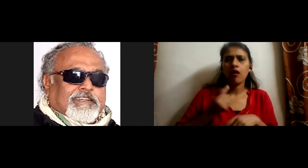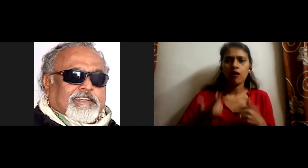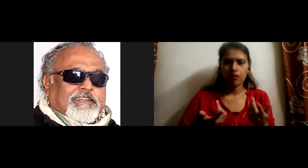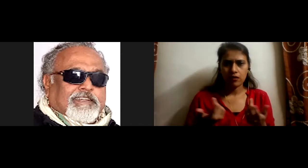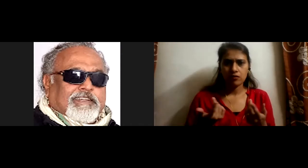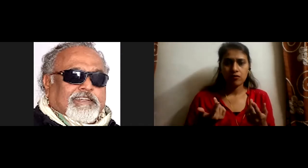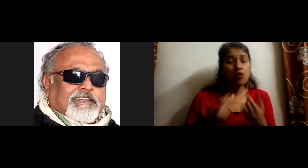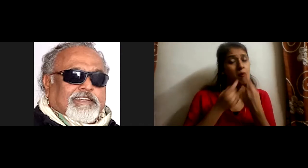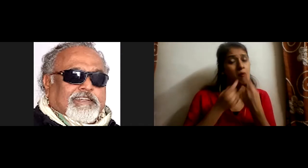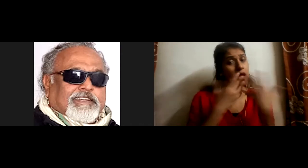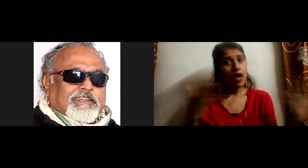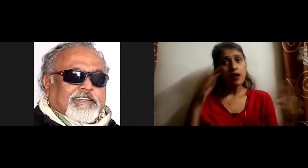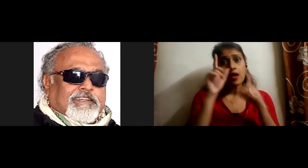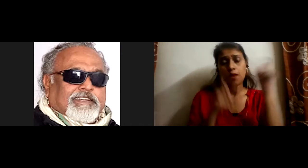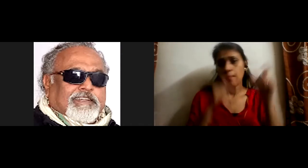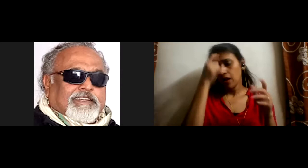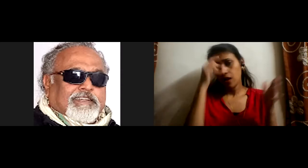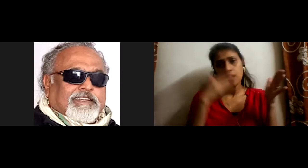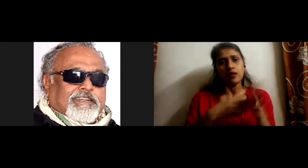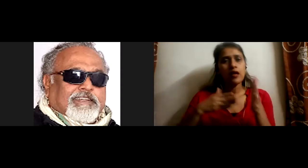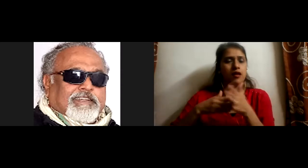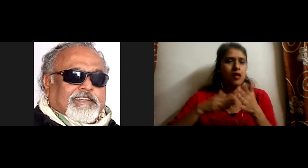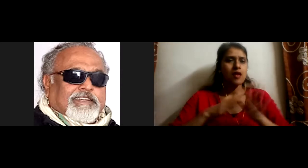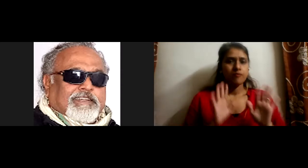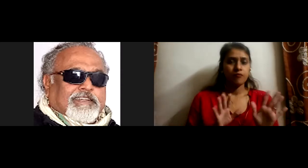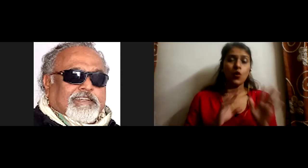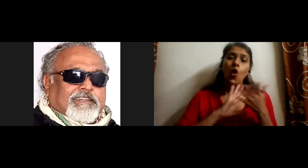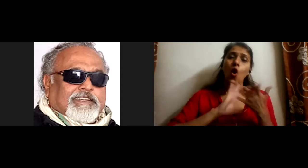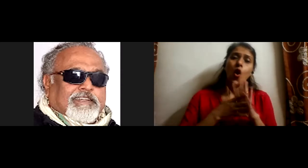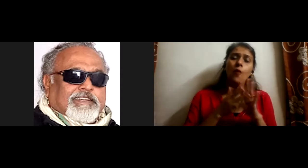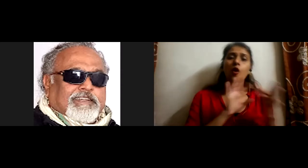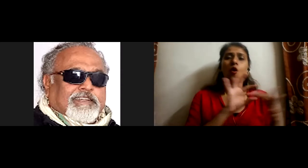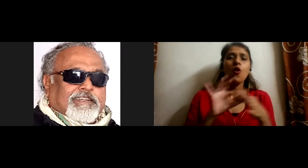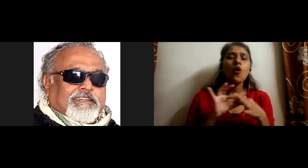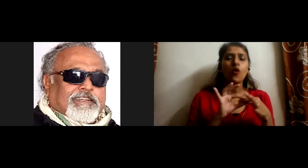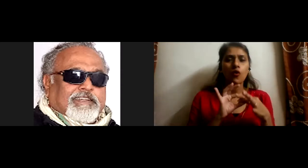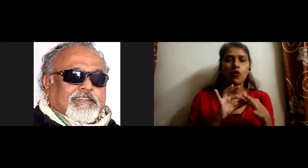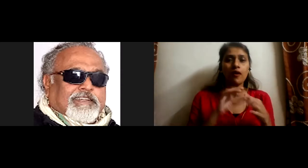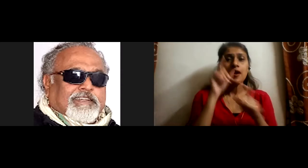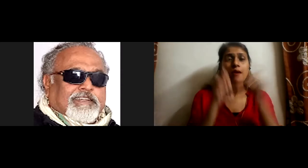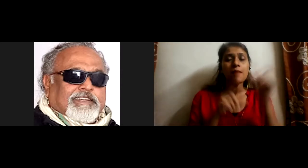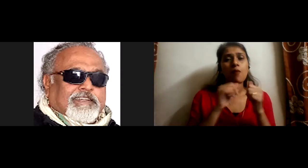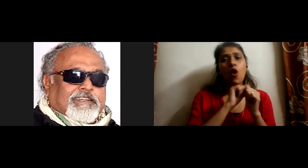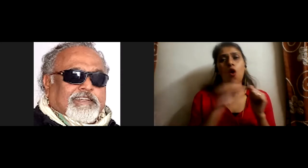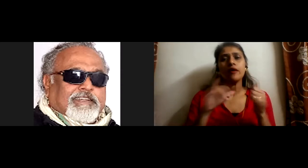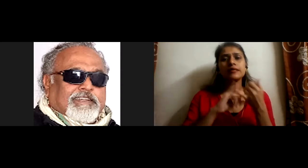So this is also connected to right to legal capacity, because all these sections are connected to each other.